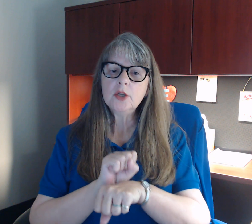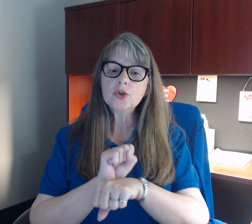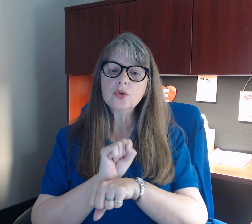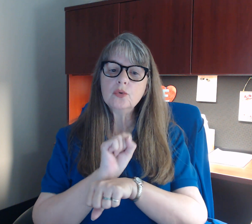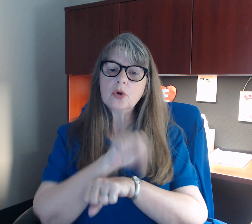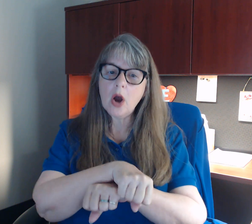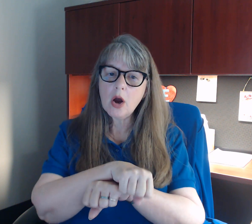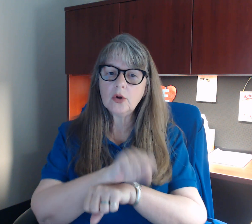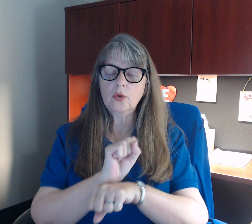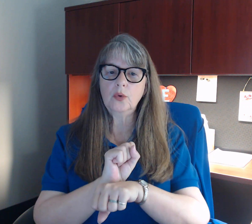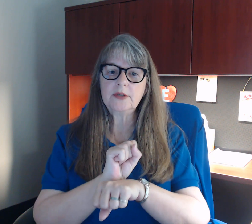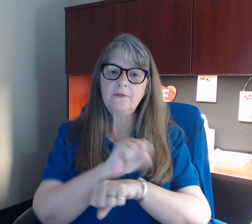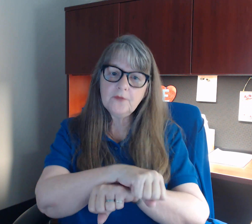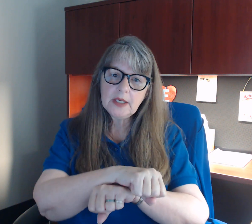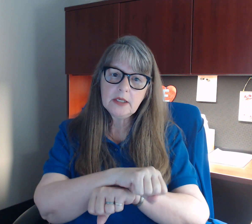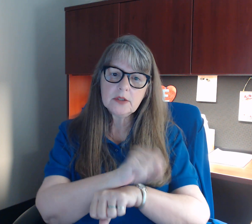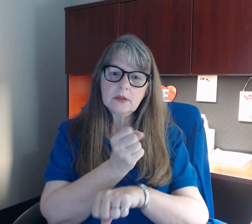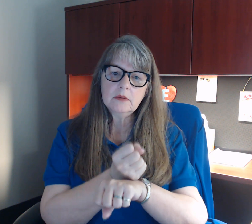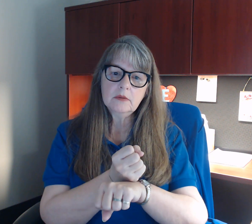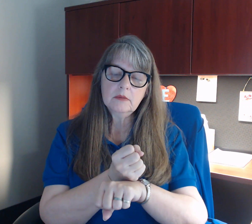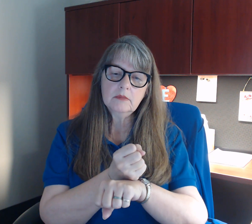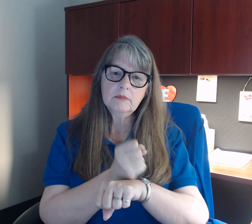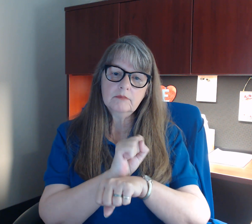To conquer or defeat,